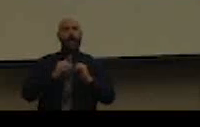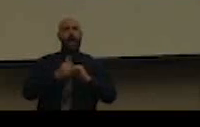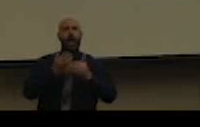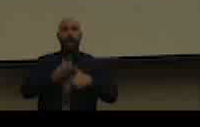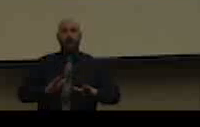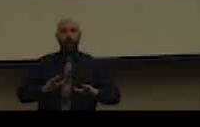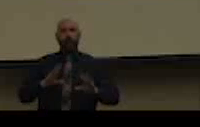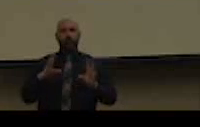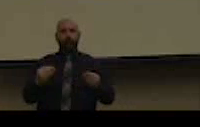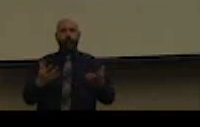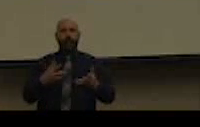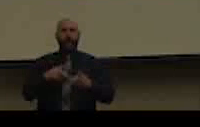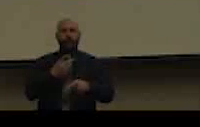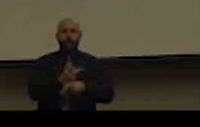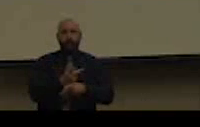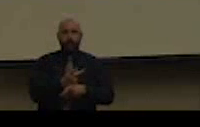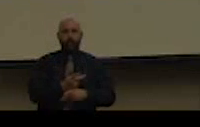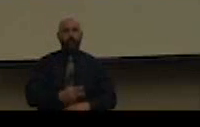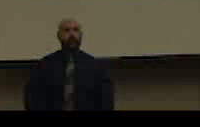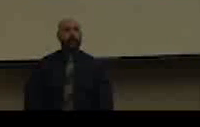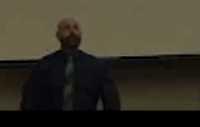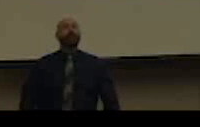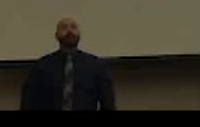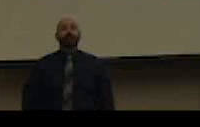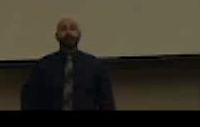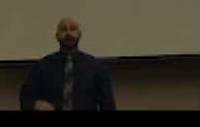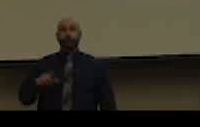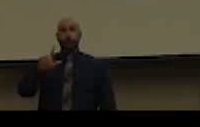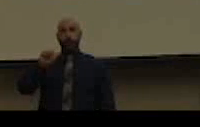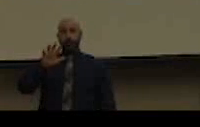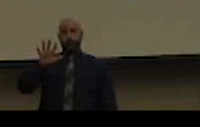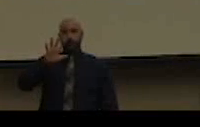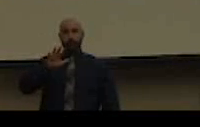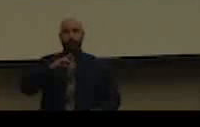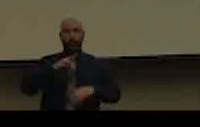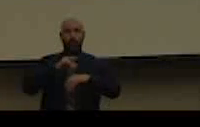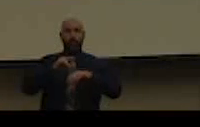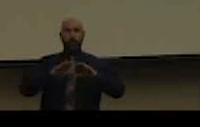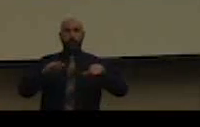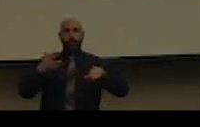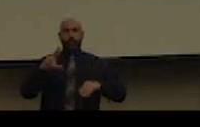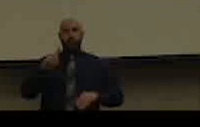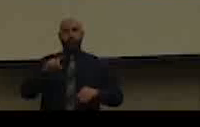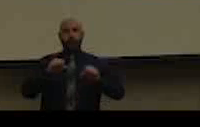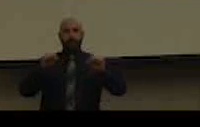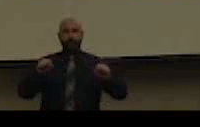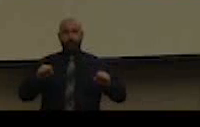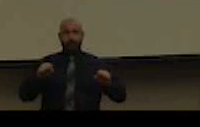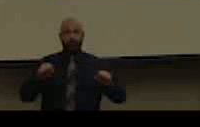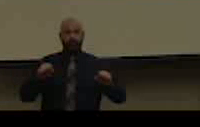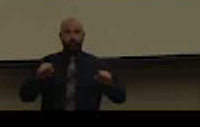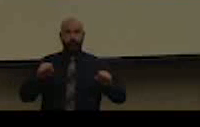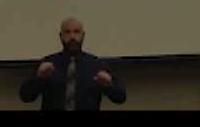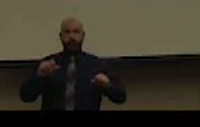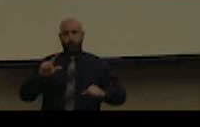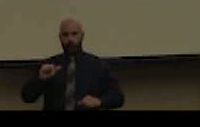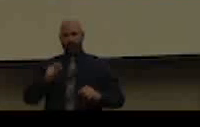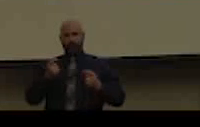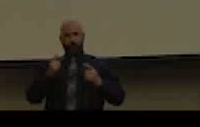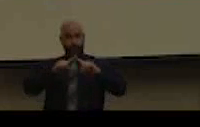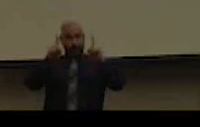childhood system in Louisiana is that unlike many states, we don't have a disconnected